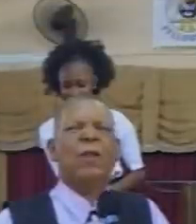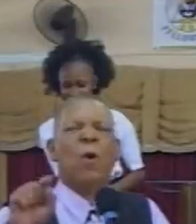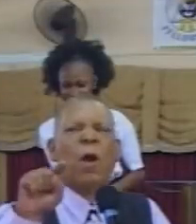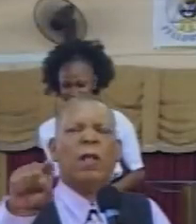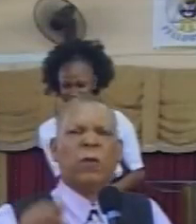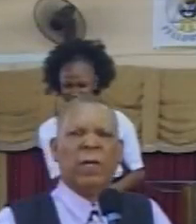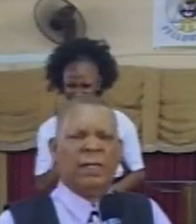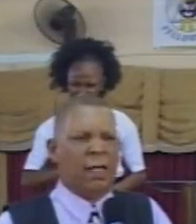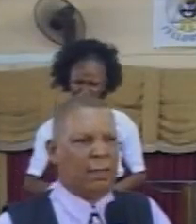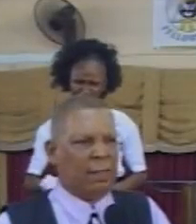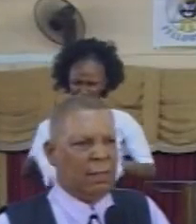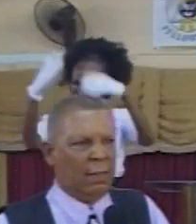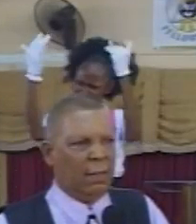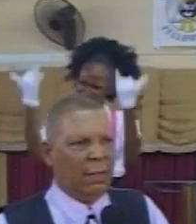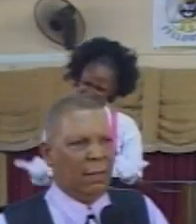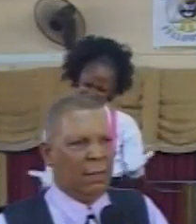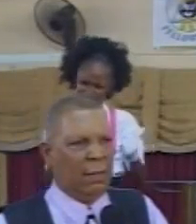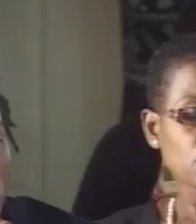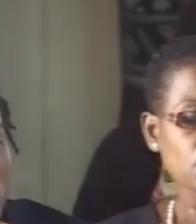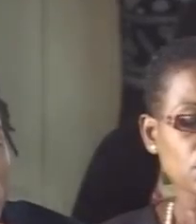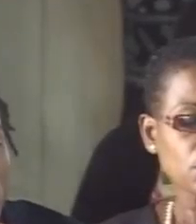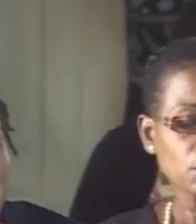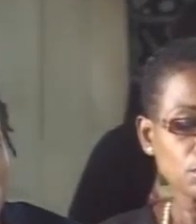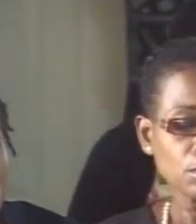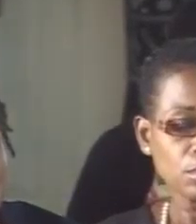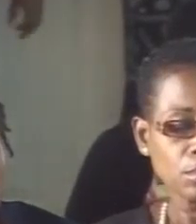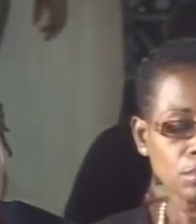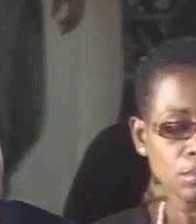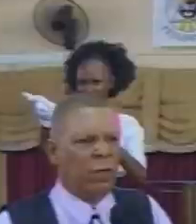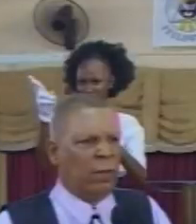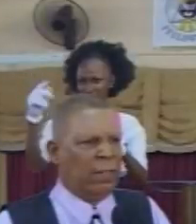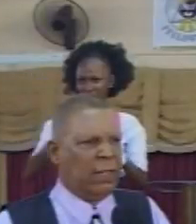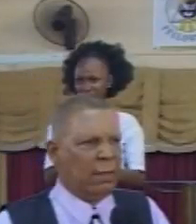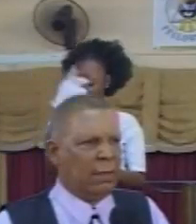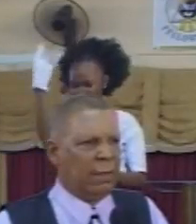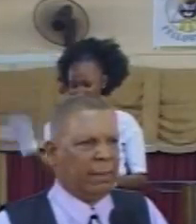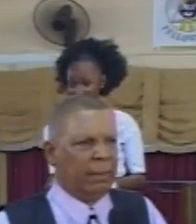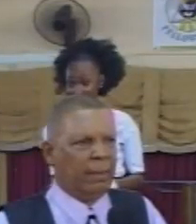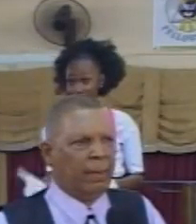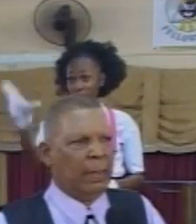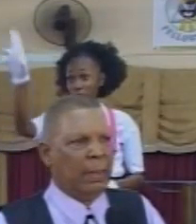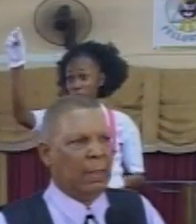I no control these things. No longer Satan control those things.